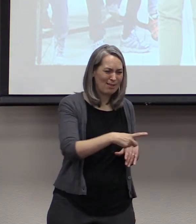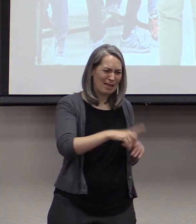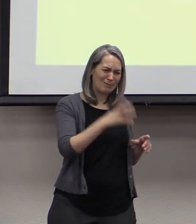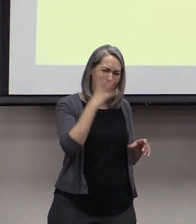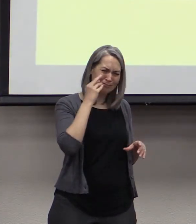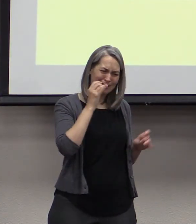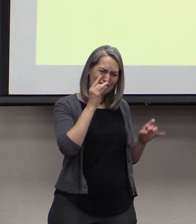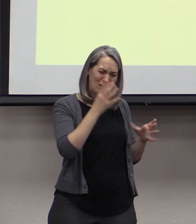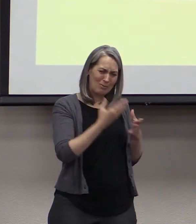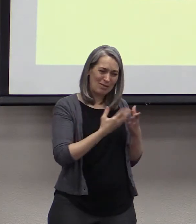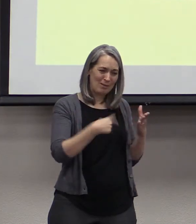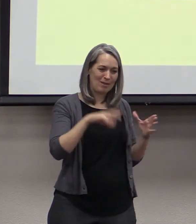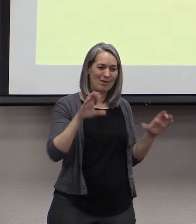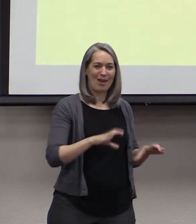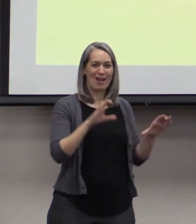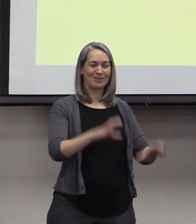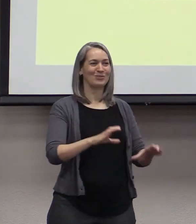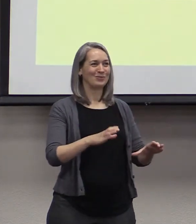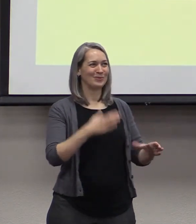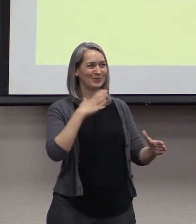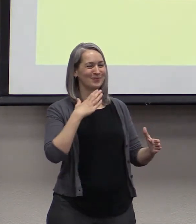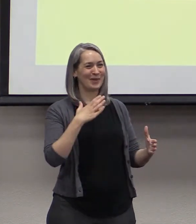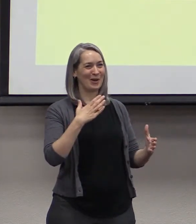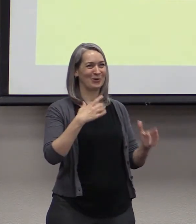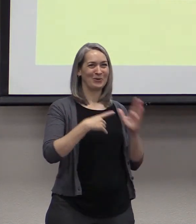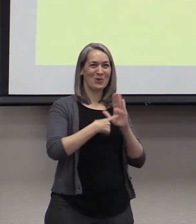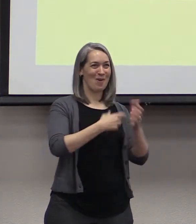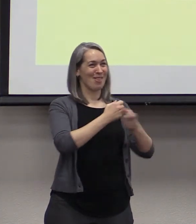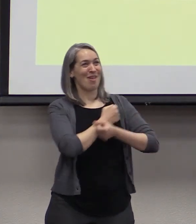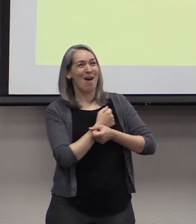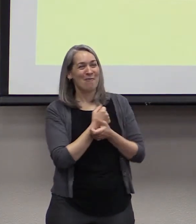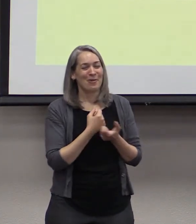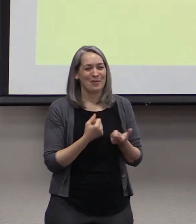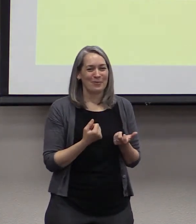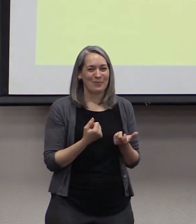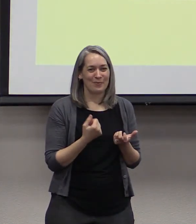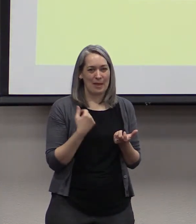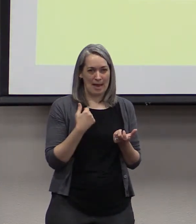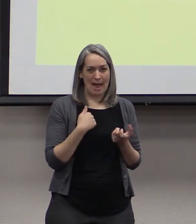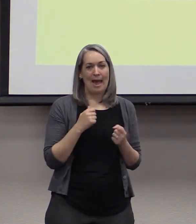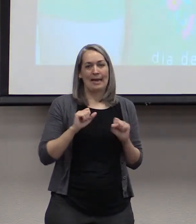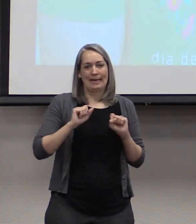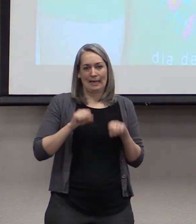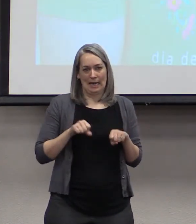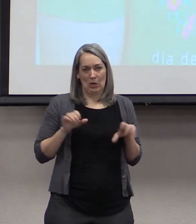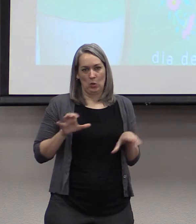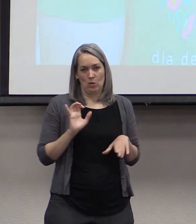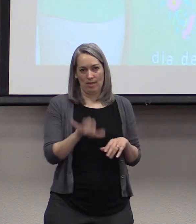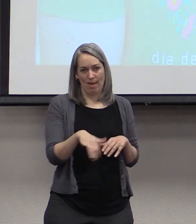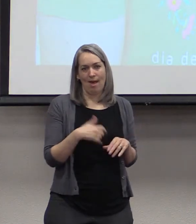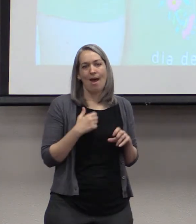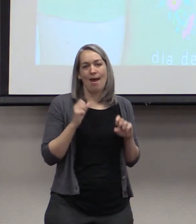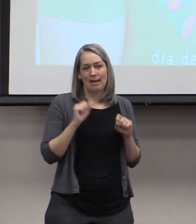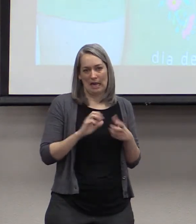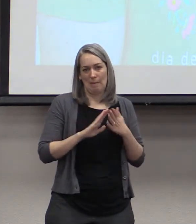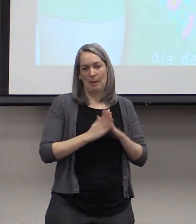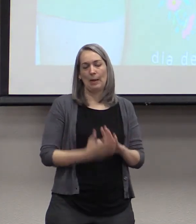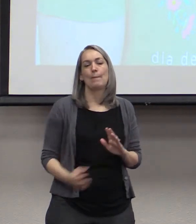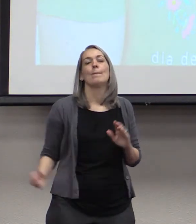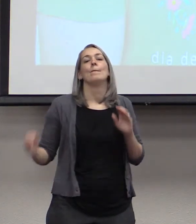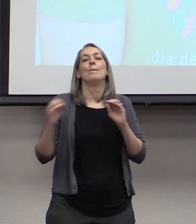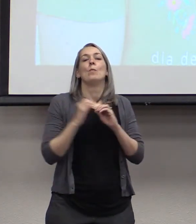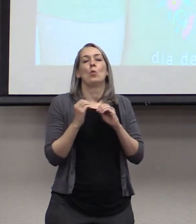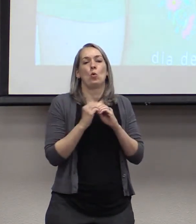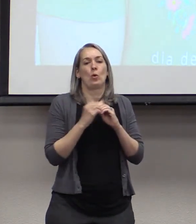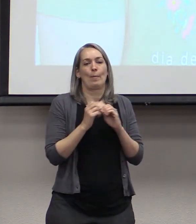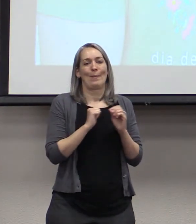are acting this way and showing love towards other people in this way, then certainly I can do half of that. Certainly I can be more. And so